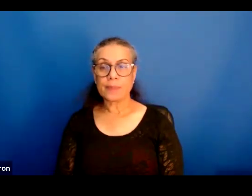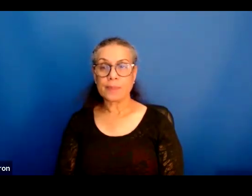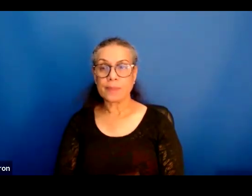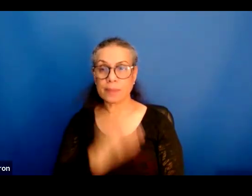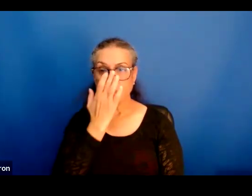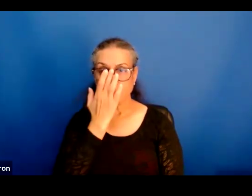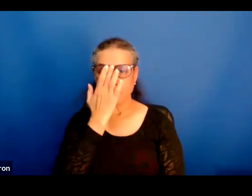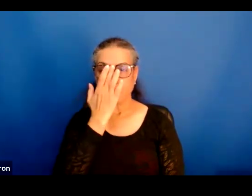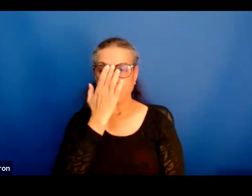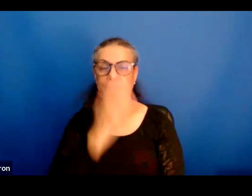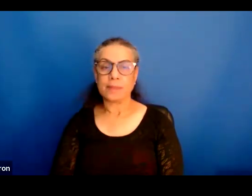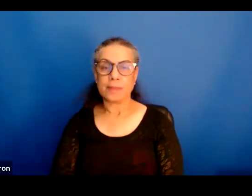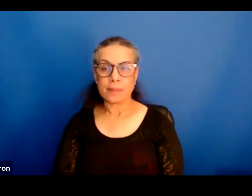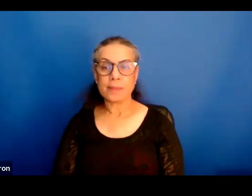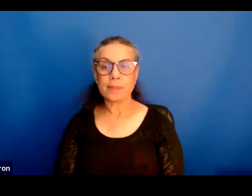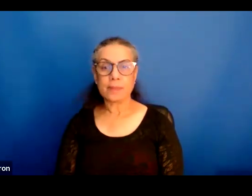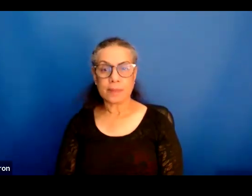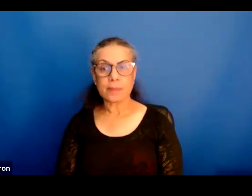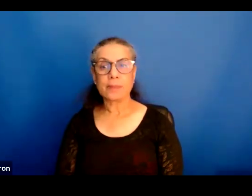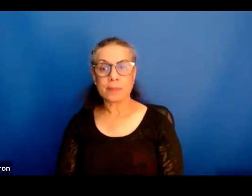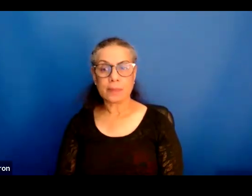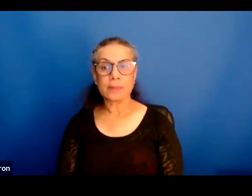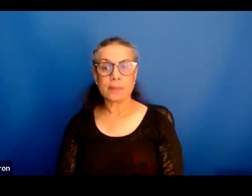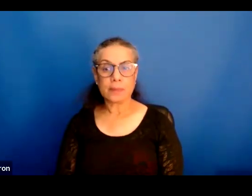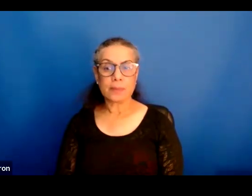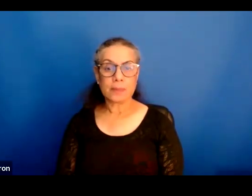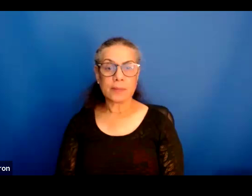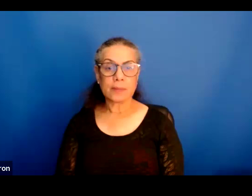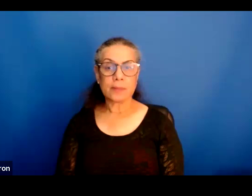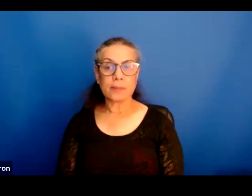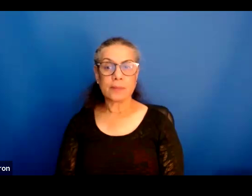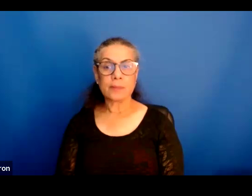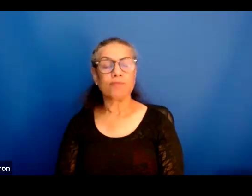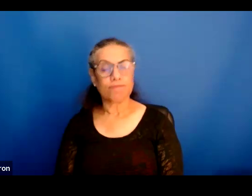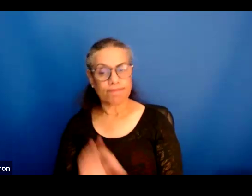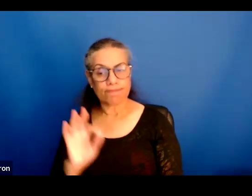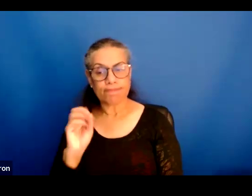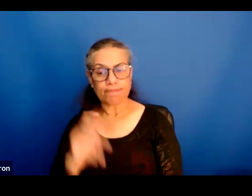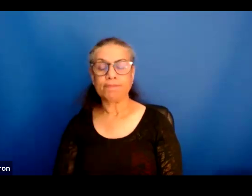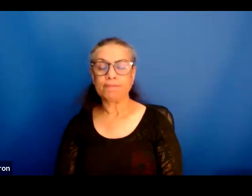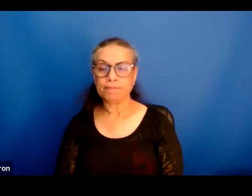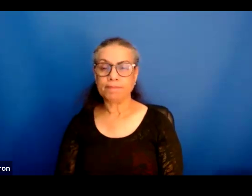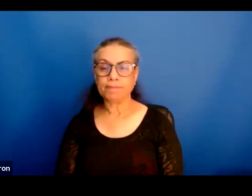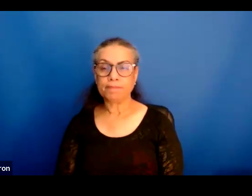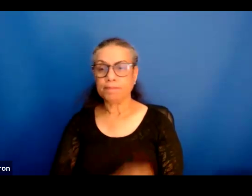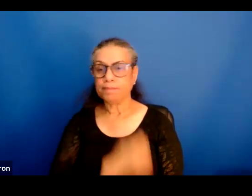Me, I'm gonna have to leave. Yes. But thank you very Please much. feel for better, the Chair Rob. information, and I will go on. Thank you.